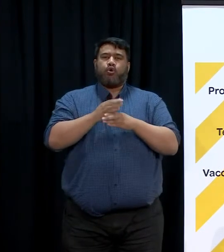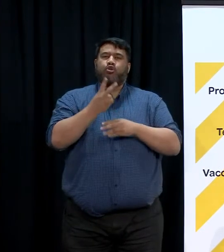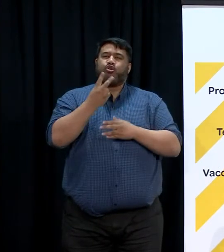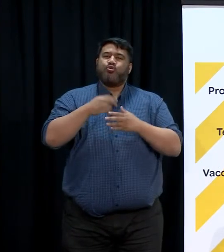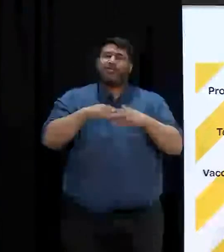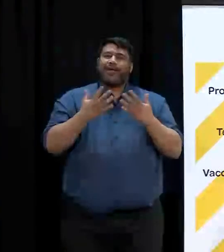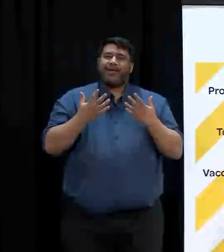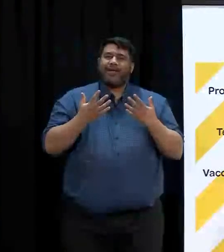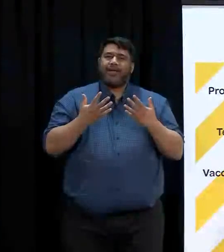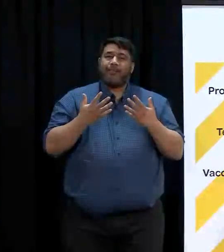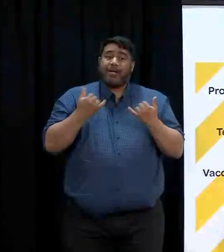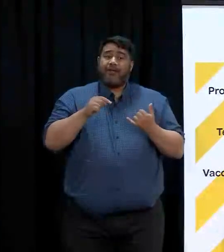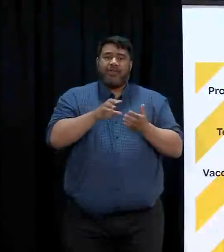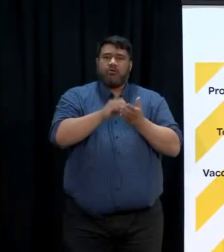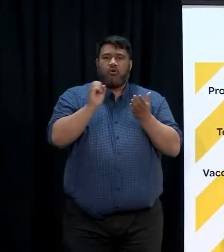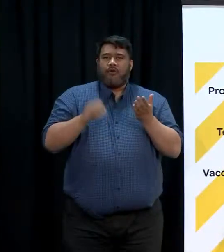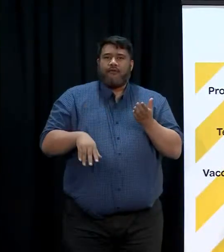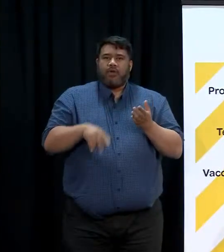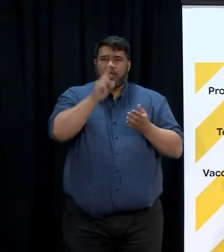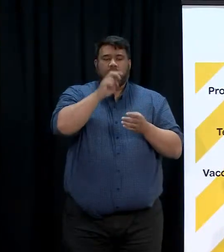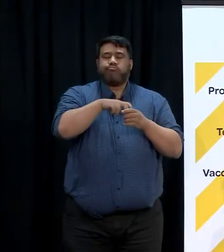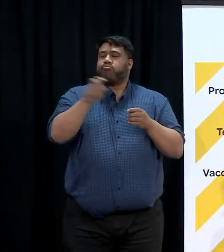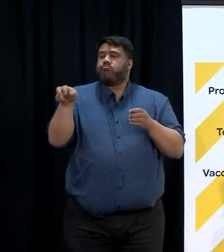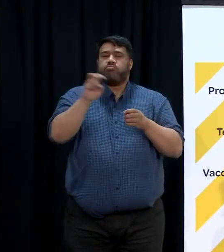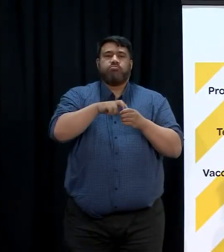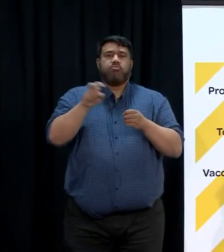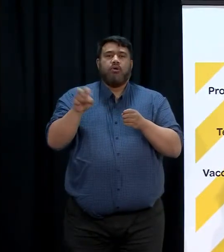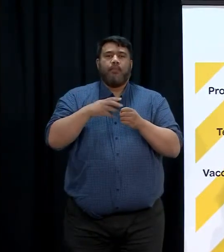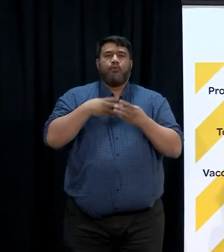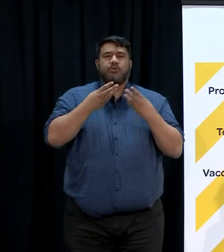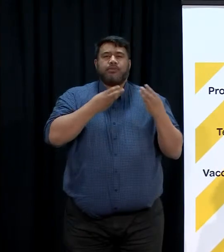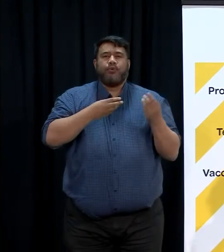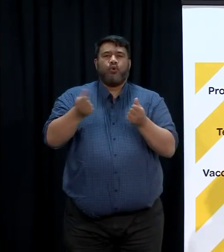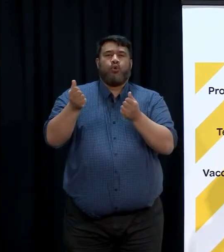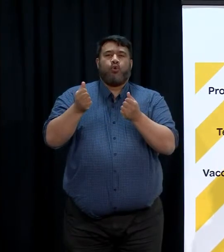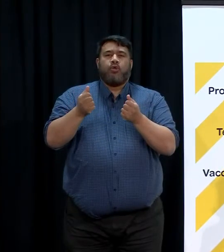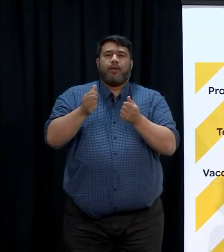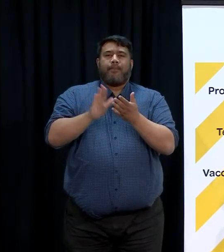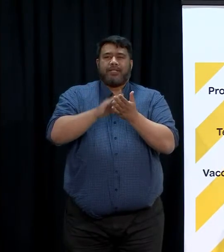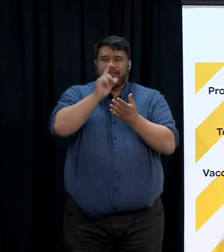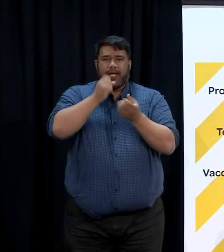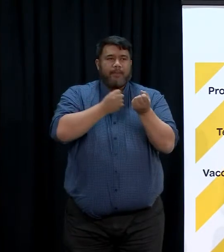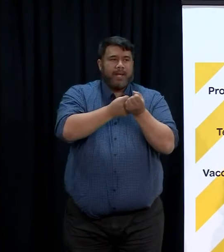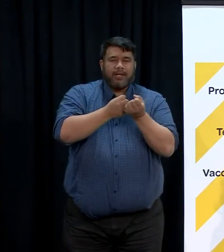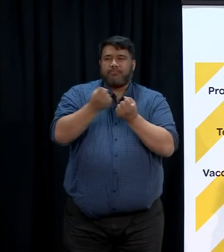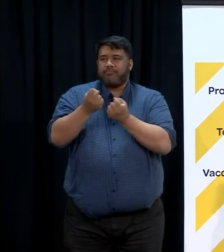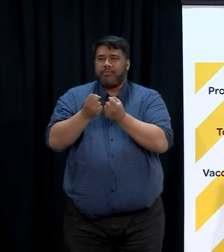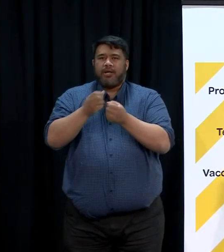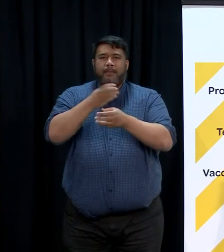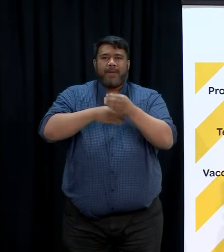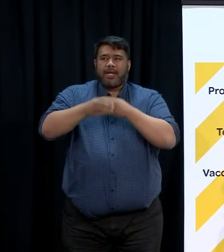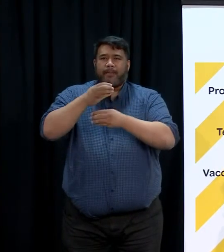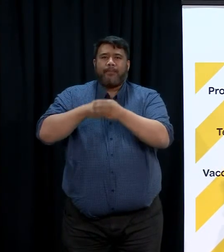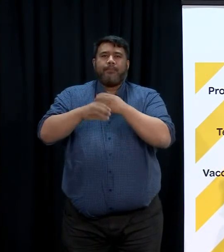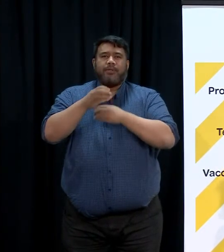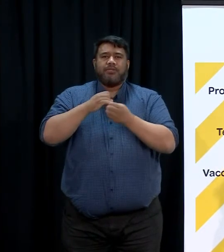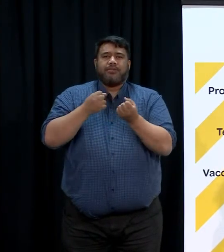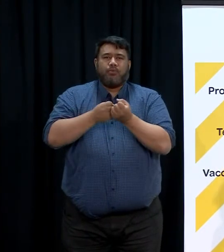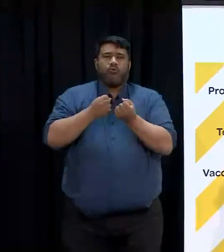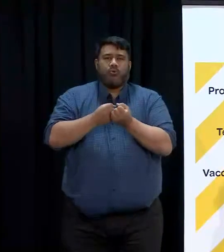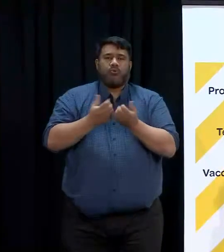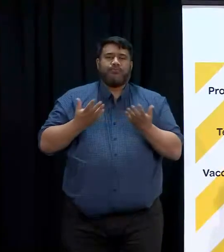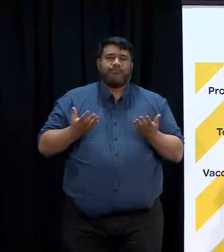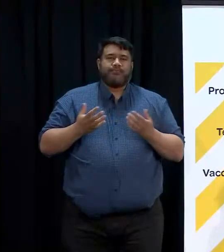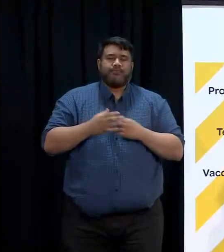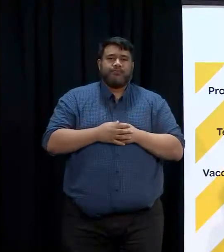of using that MIQ workforce and of others being able to supplement that workforce and reduce some of the pressure, the real pressure that is on that